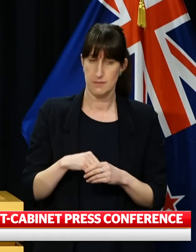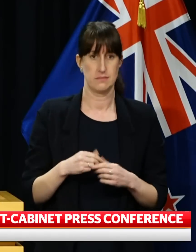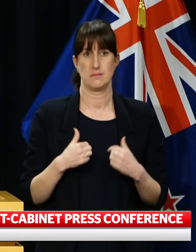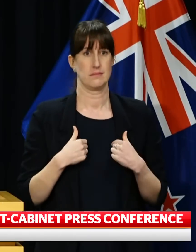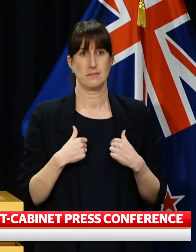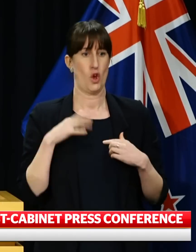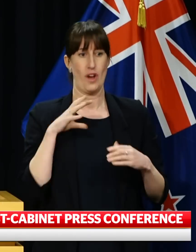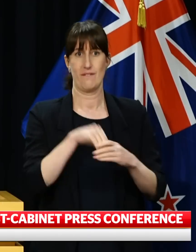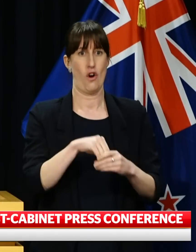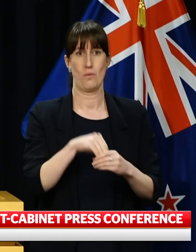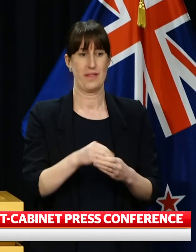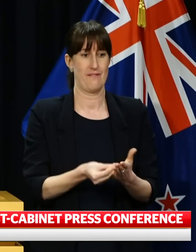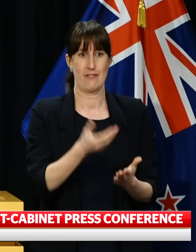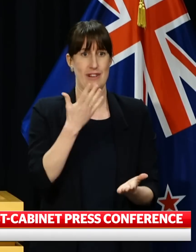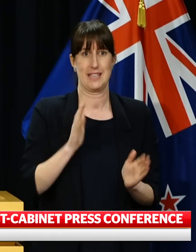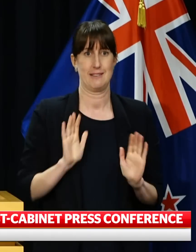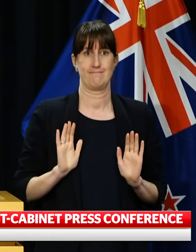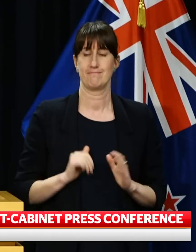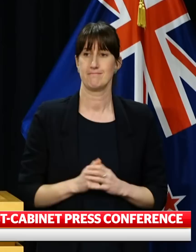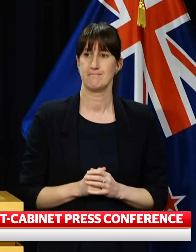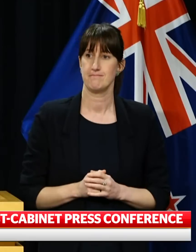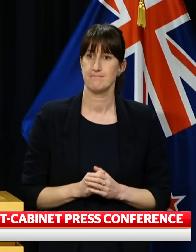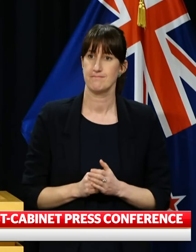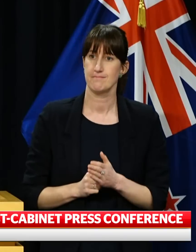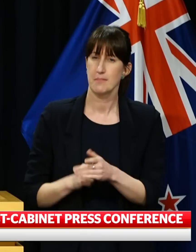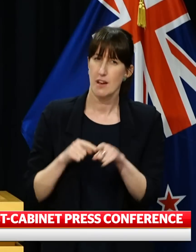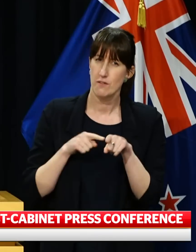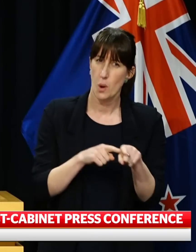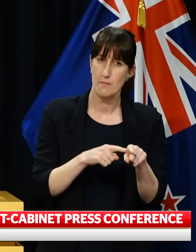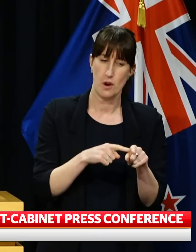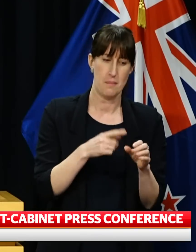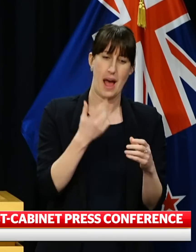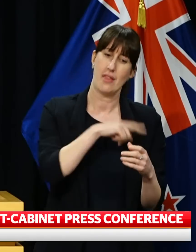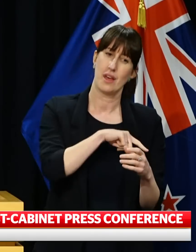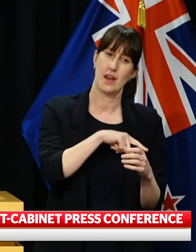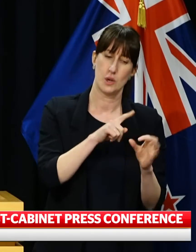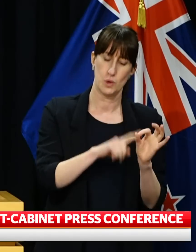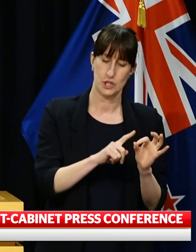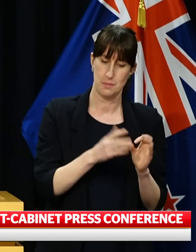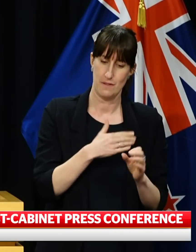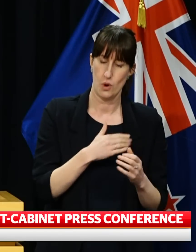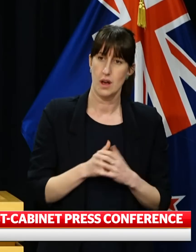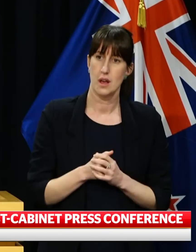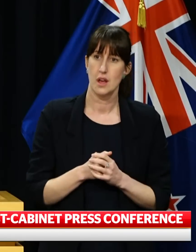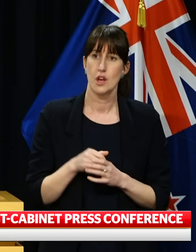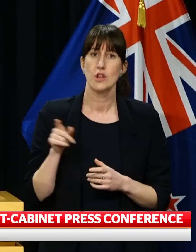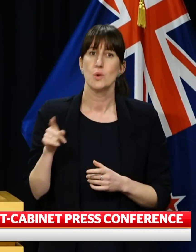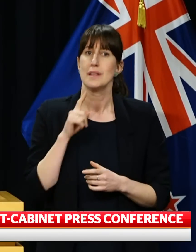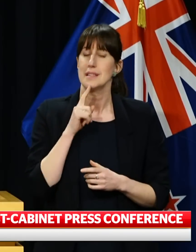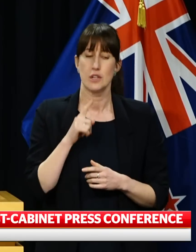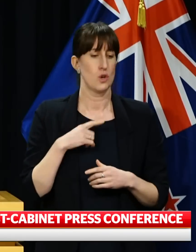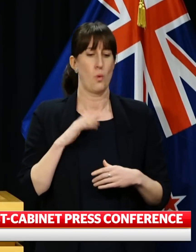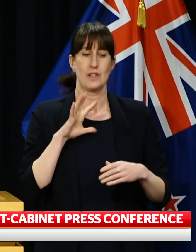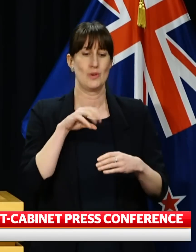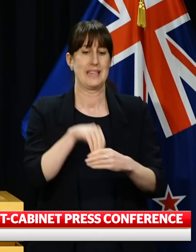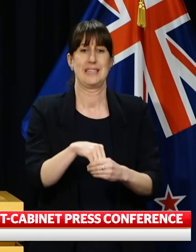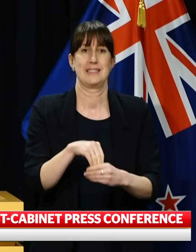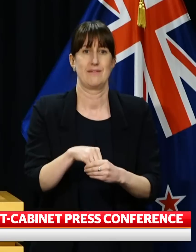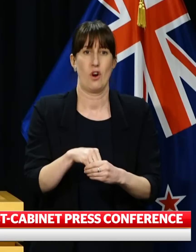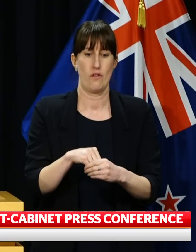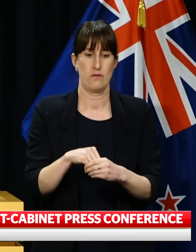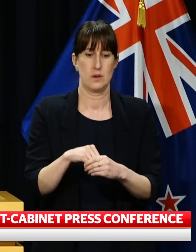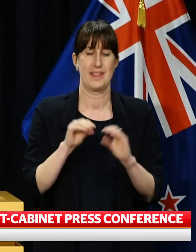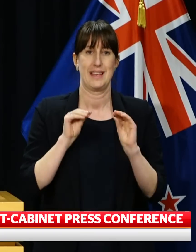in the fundraising campaigns. Follow on from Luke's earlier question. I mean, you've made comments in the past about how you don't want to interfere with how teachers teach, but this